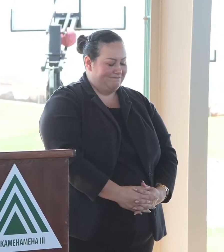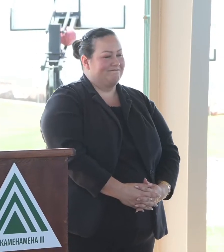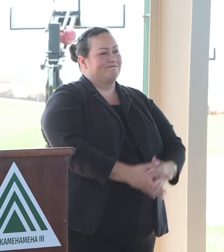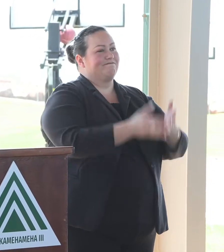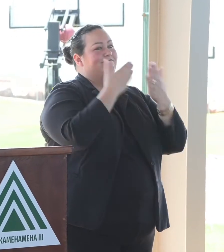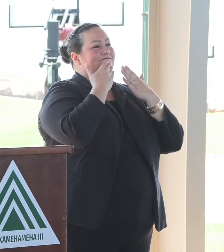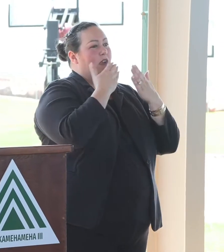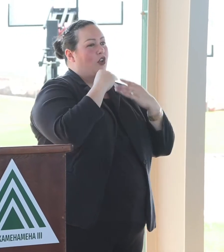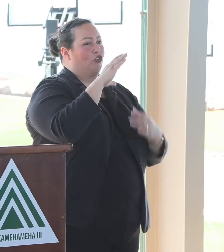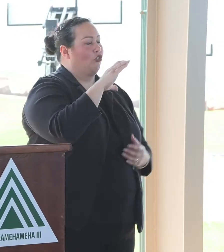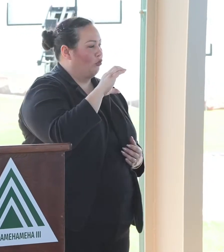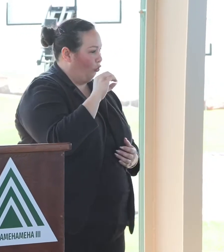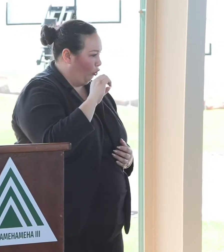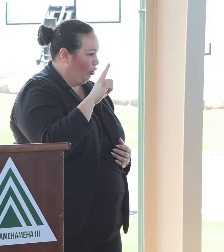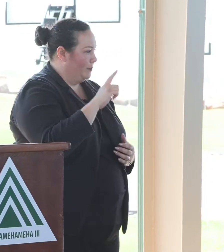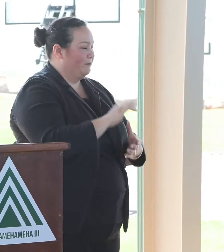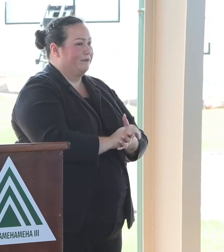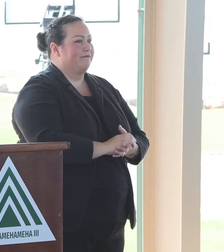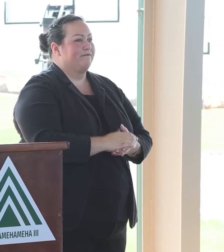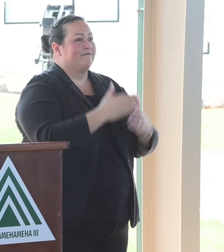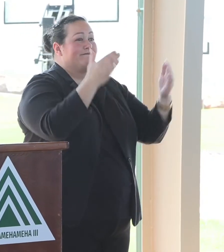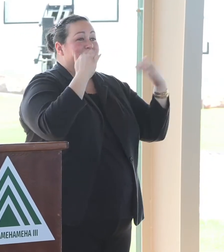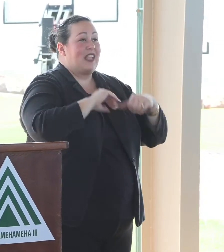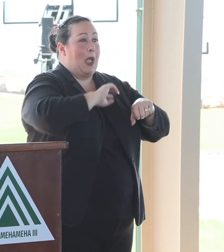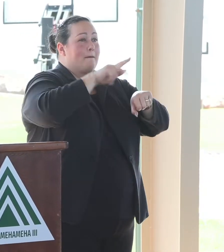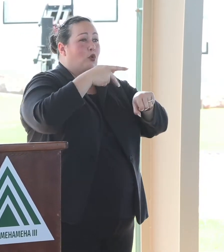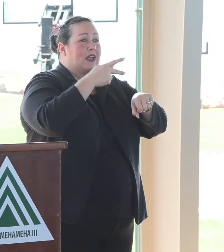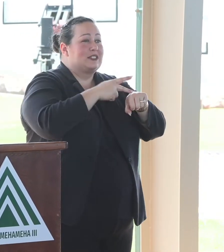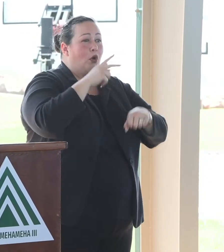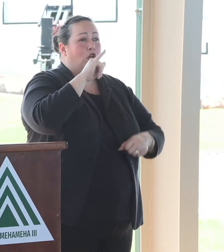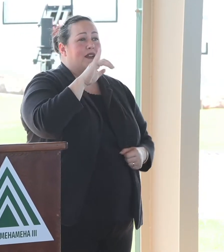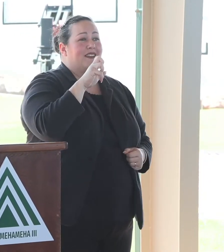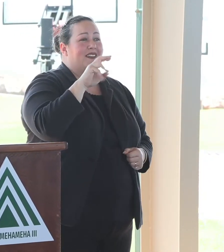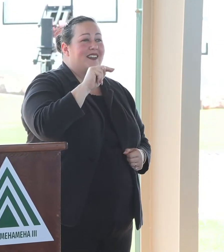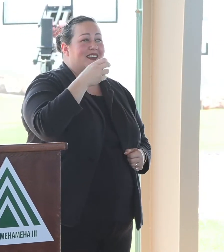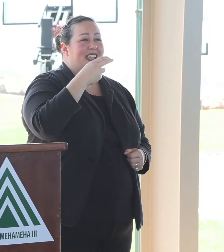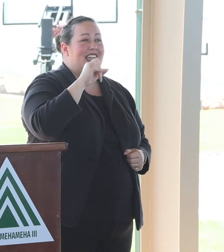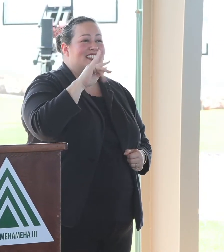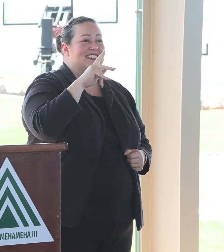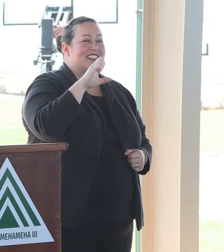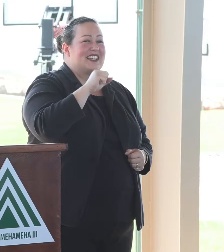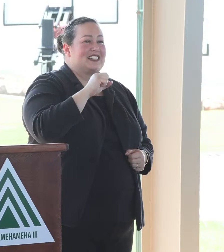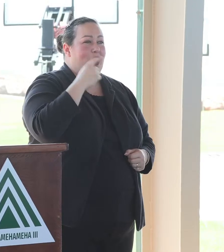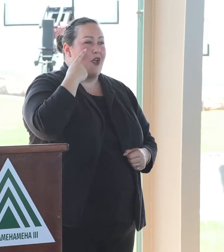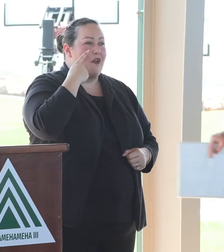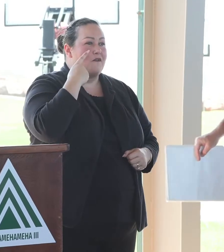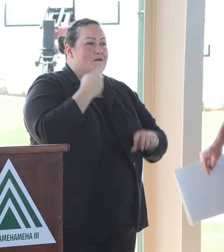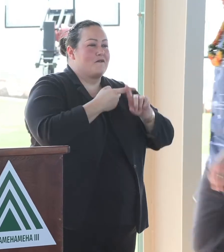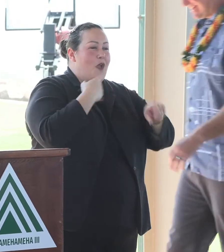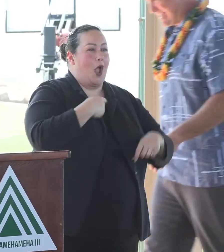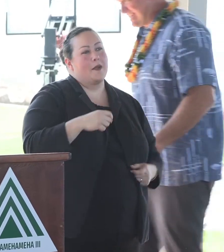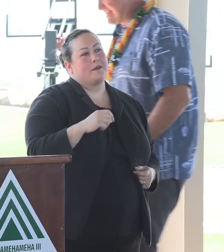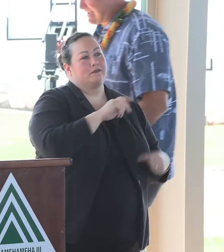Mahalo, Colonel. Next, we have Principal Ian Haskins from King Kamehameha III Elementary.